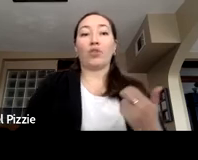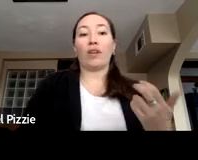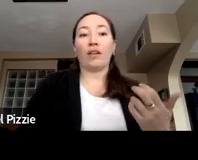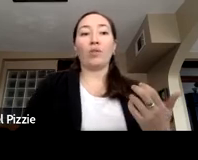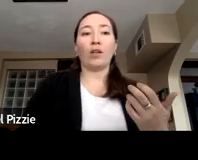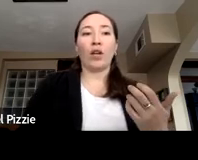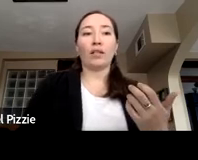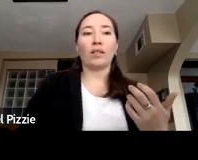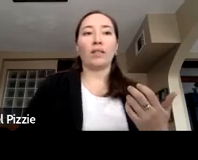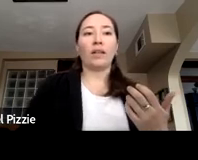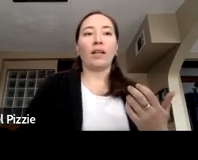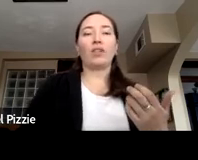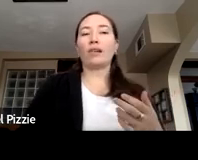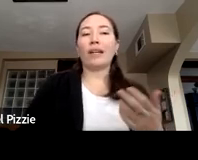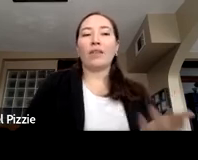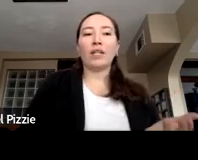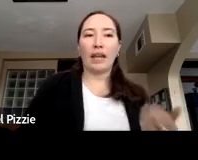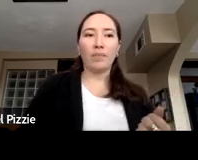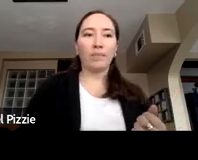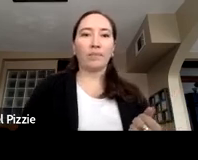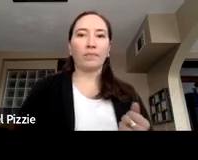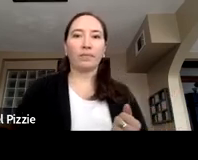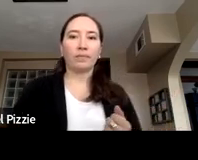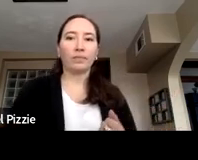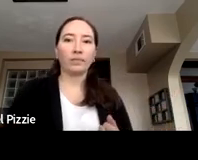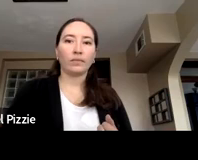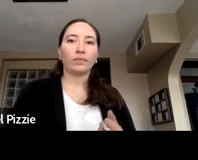a new project. And so you're going to give it a name.